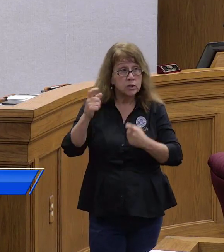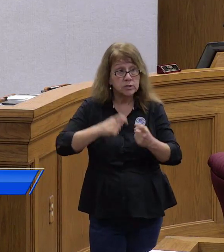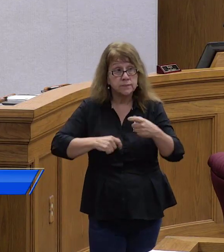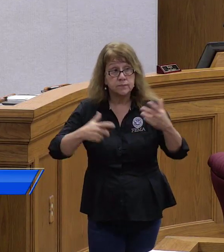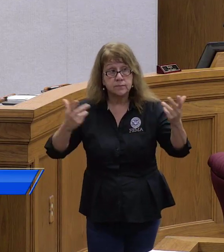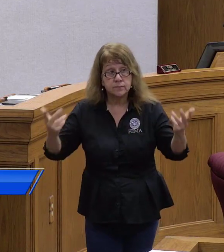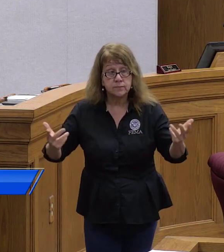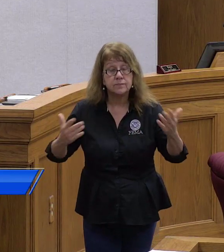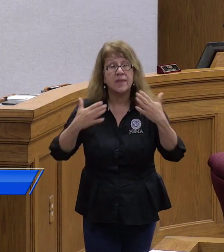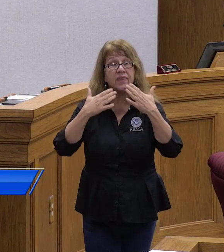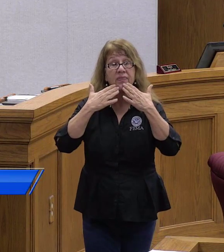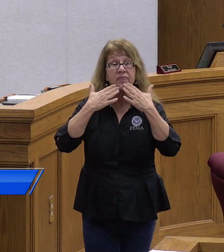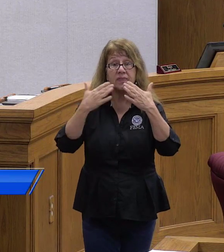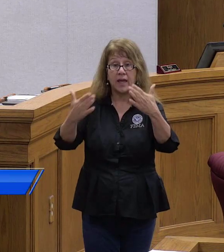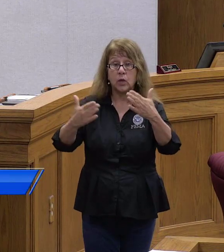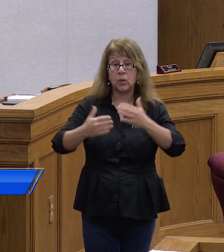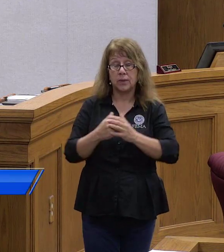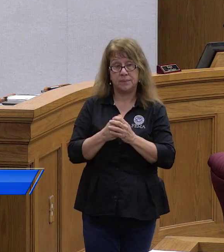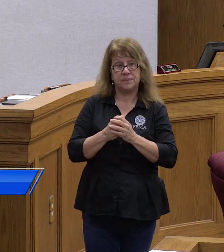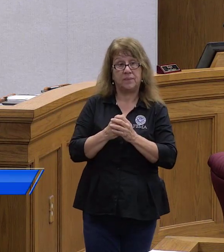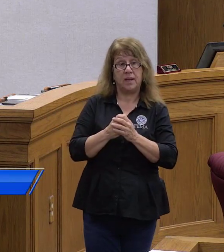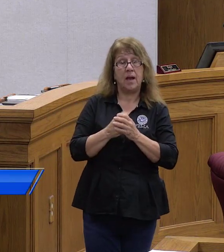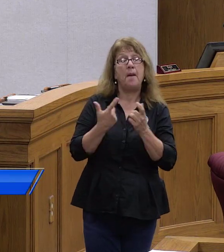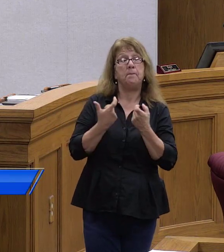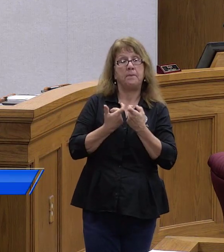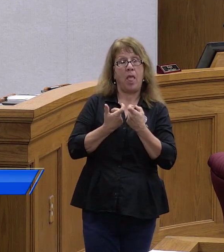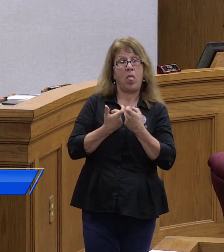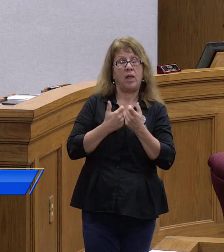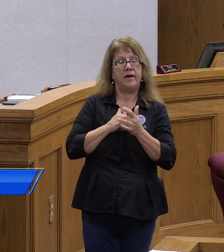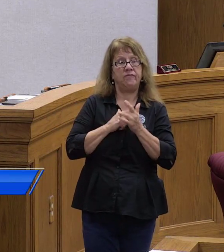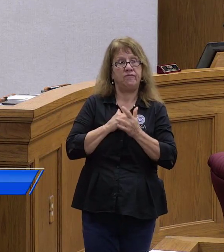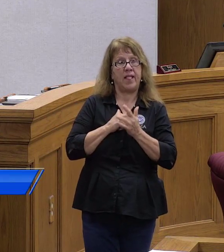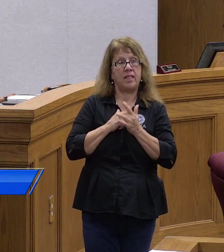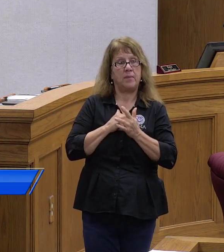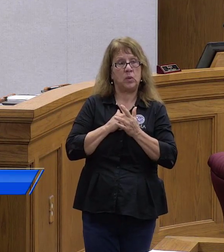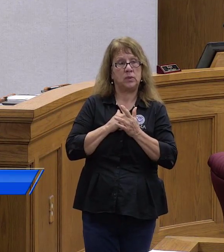Again, I want to thank you. We have power available to many